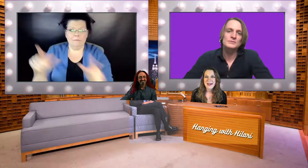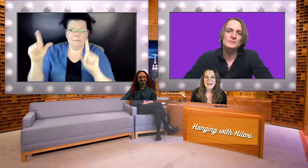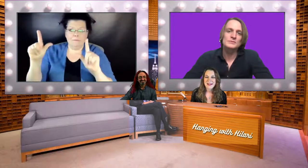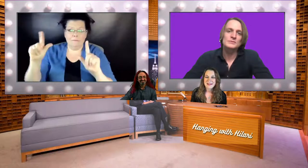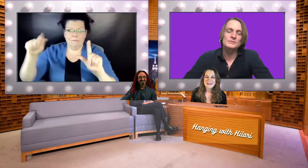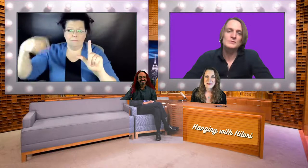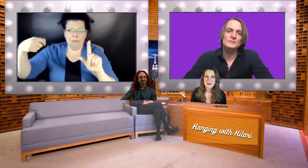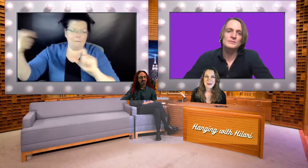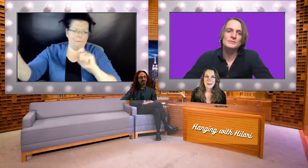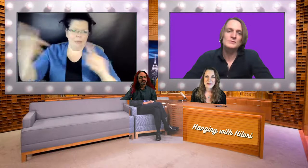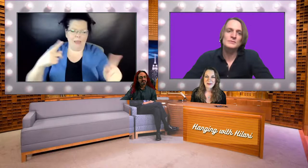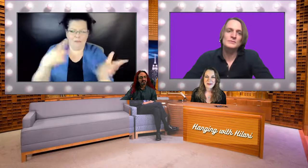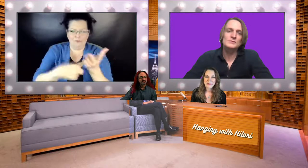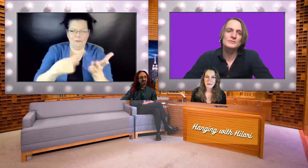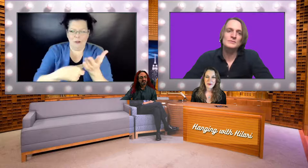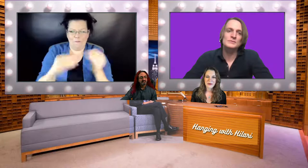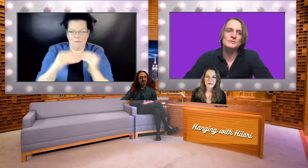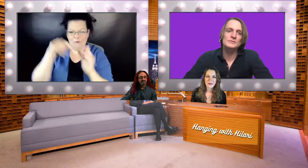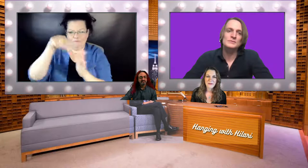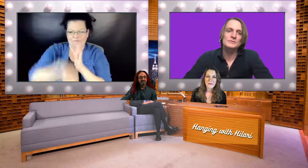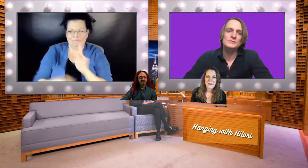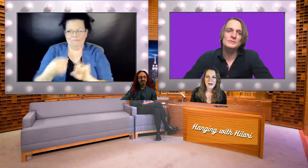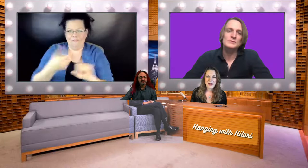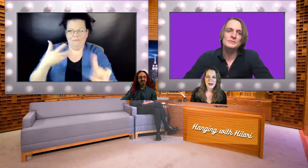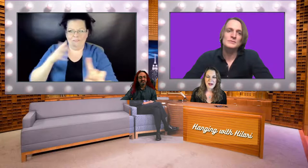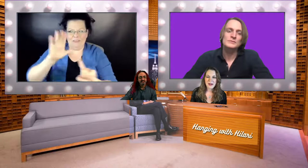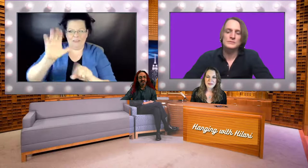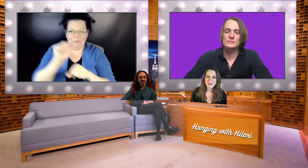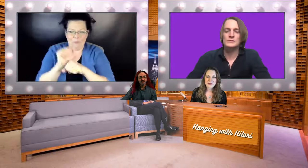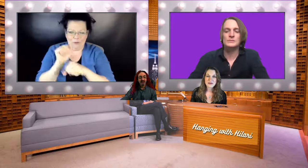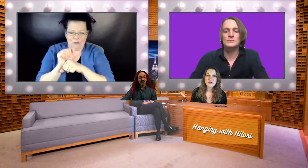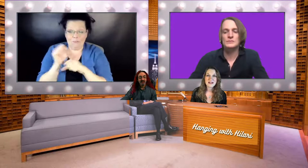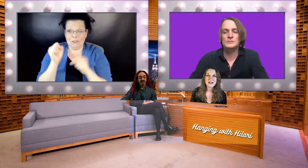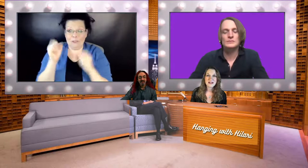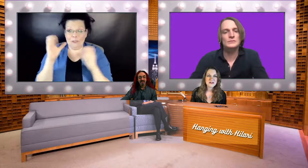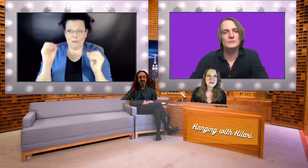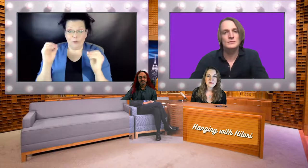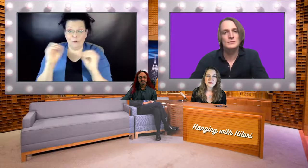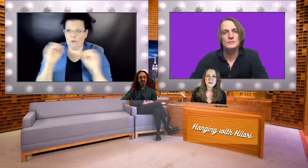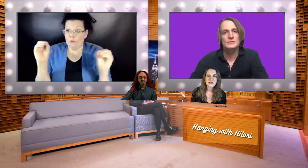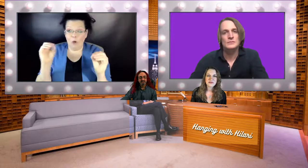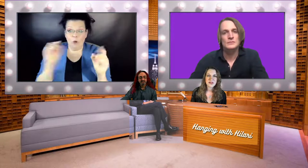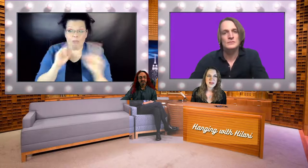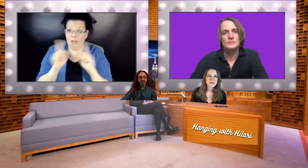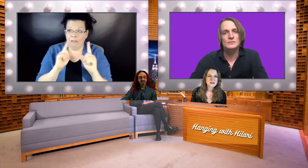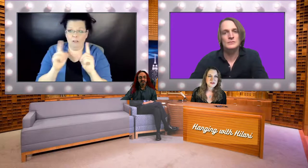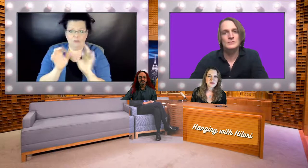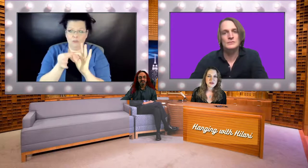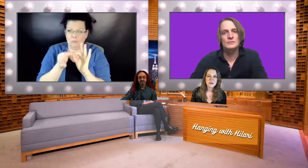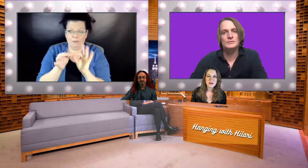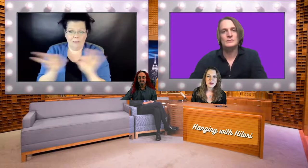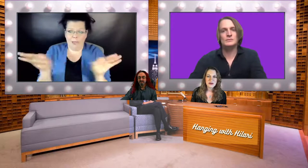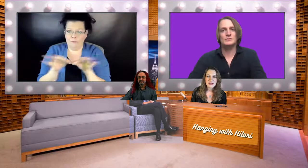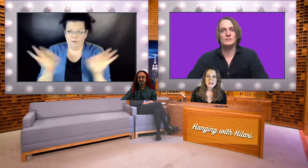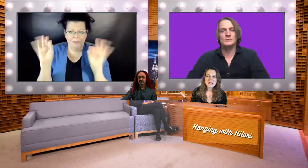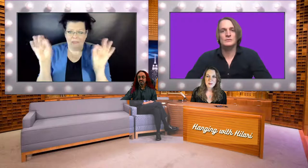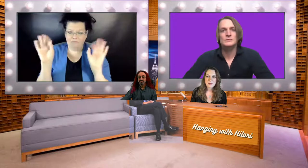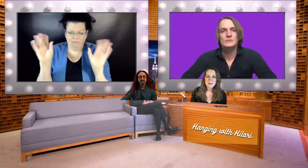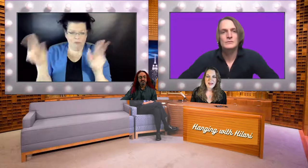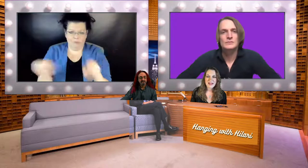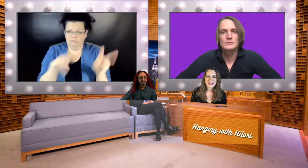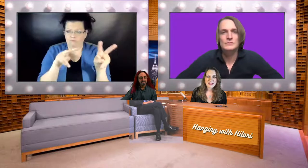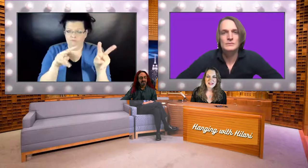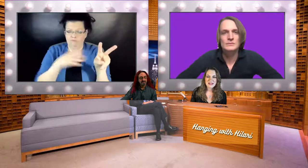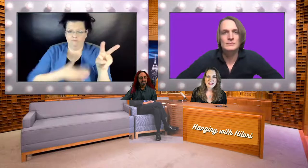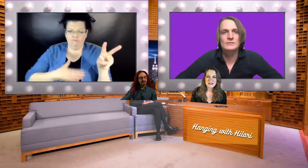come back and talk about his work. So there's no dialogue, so no need for captions or interpreter. So we'll